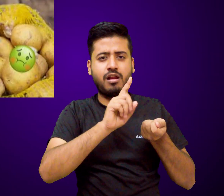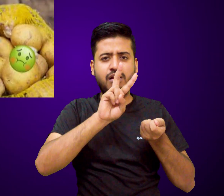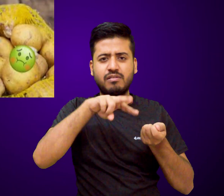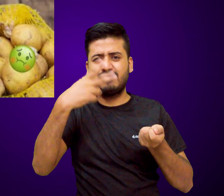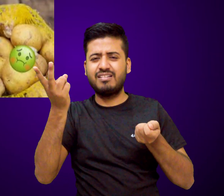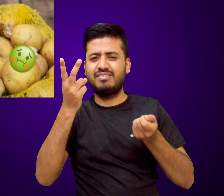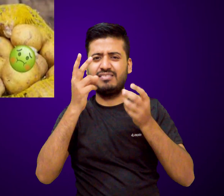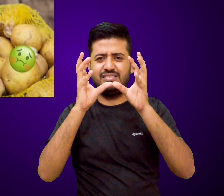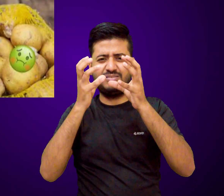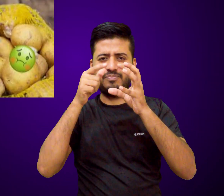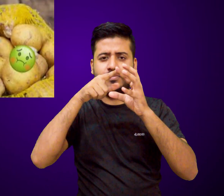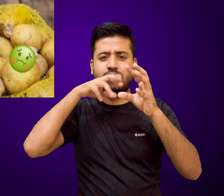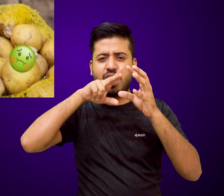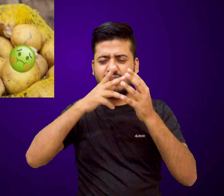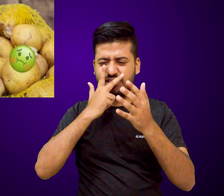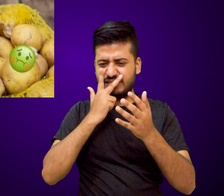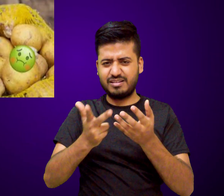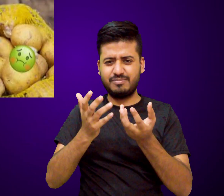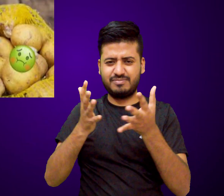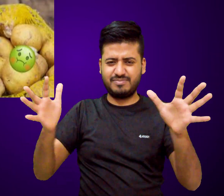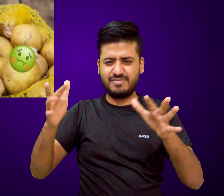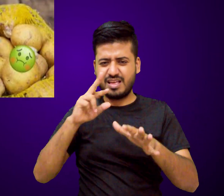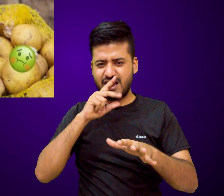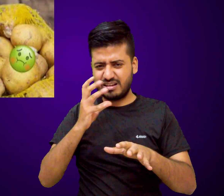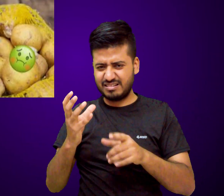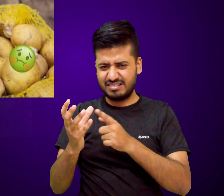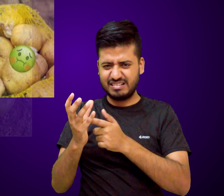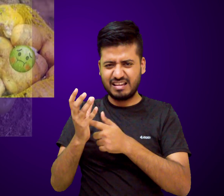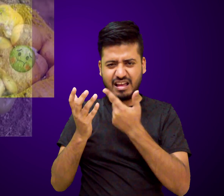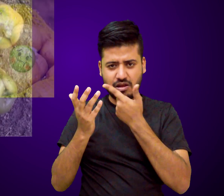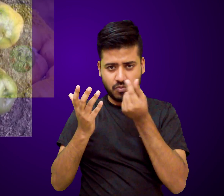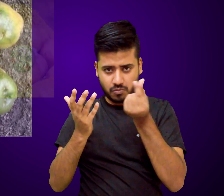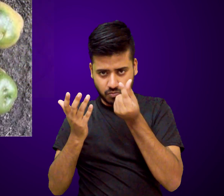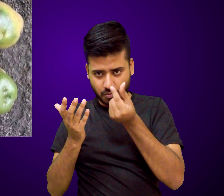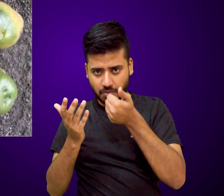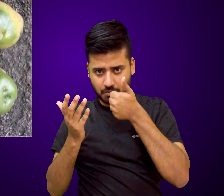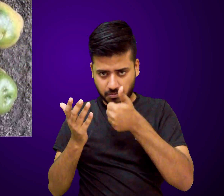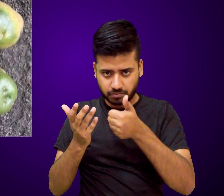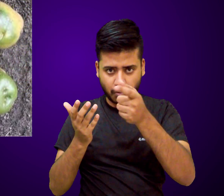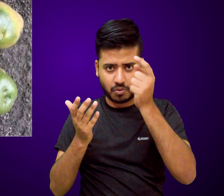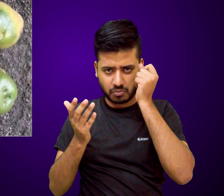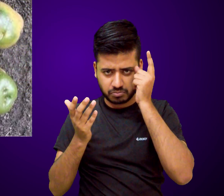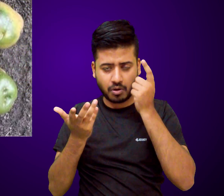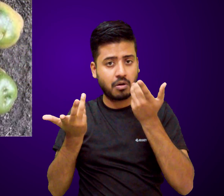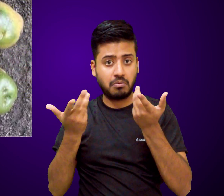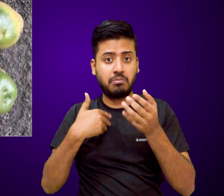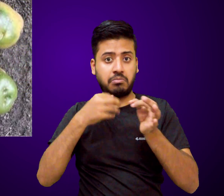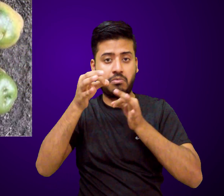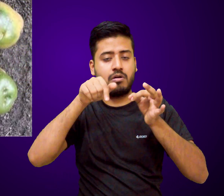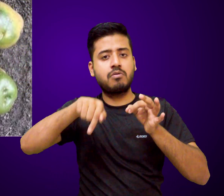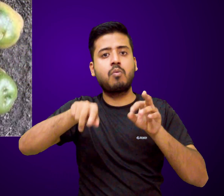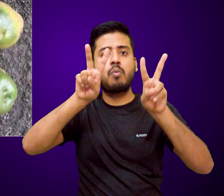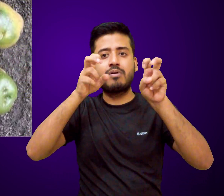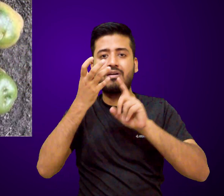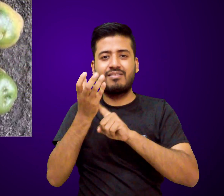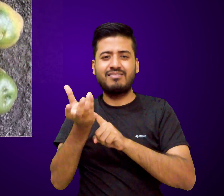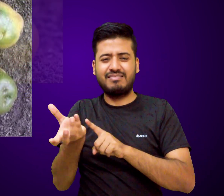cases, neurological issues. Treatment. If you experience symptoms after eating sprouted potatoes,